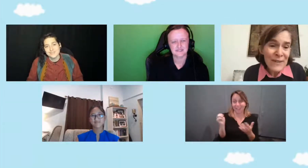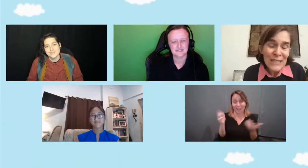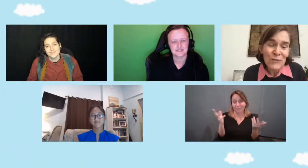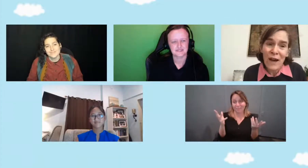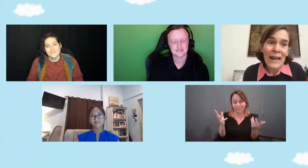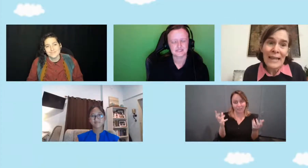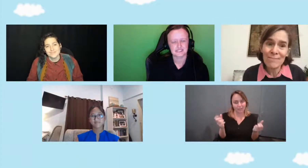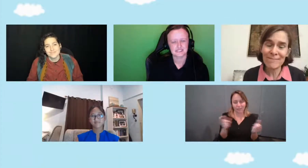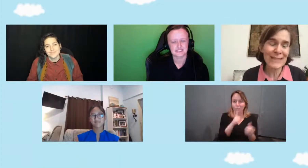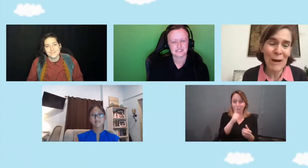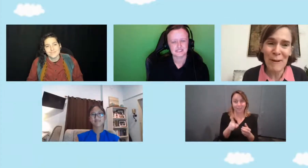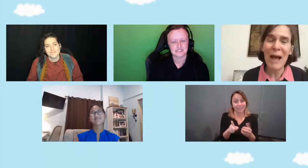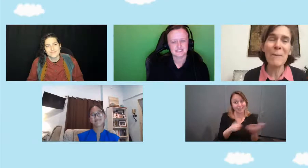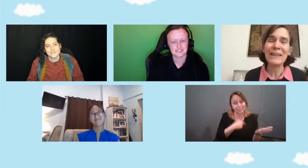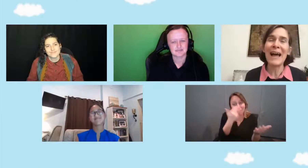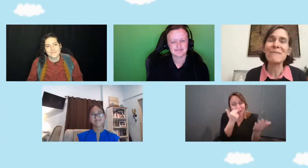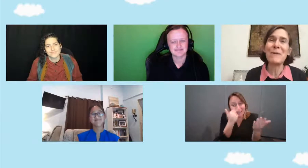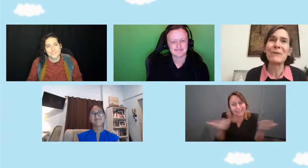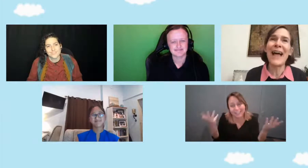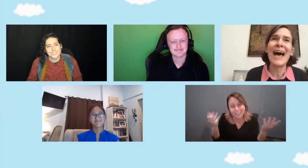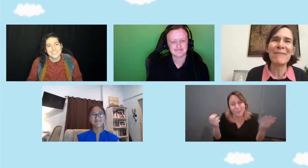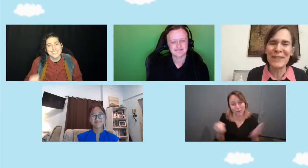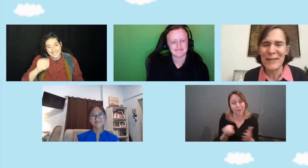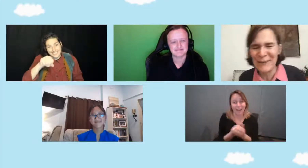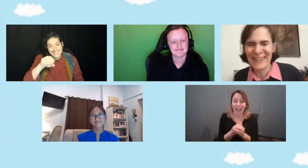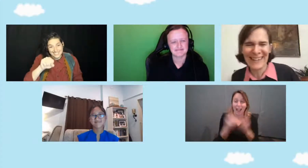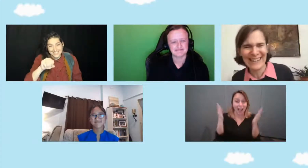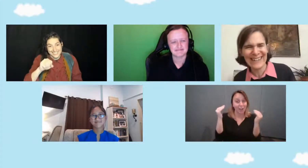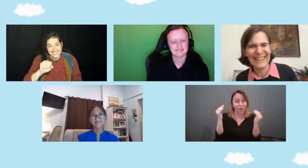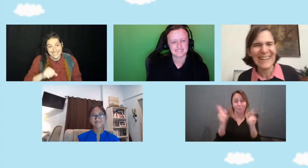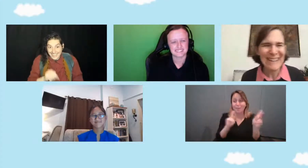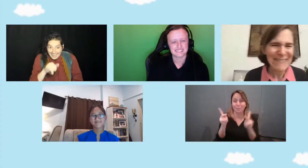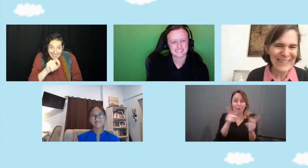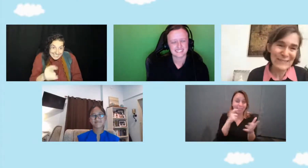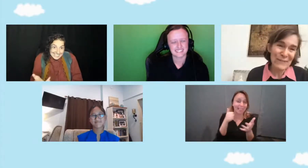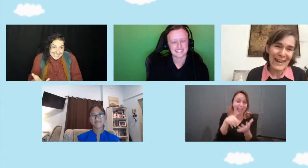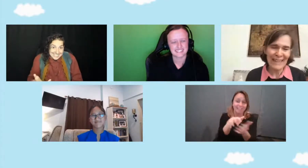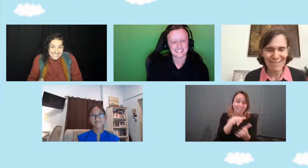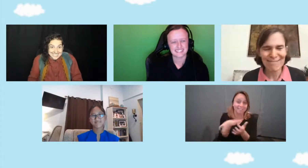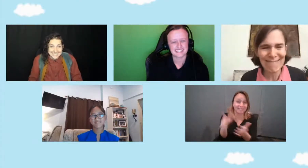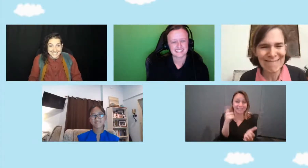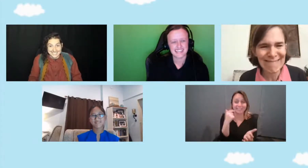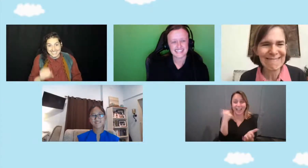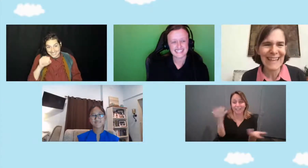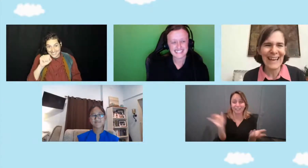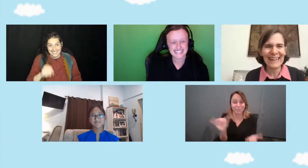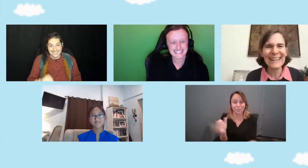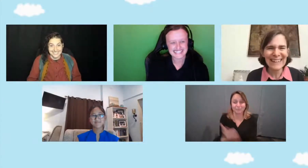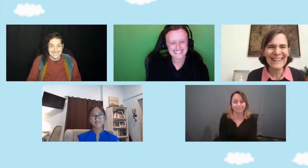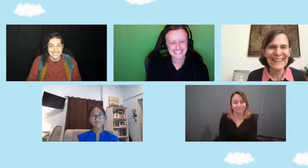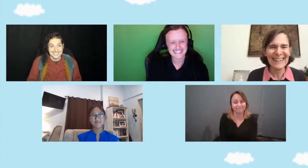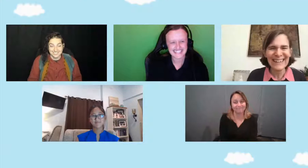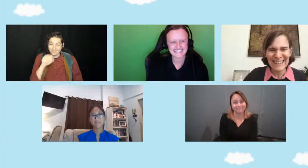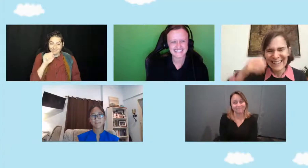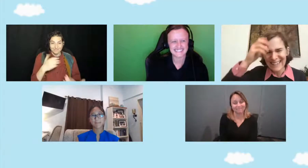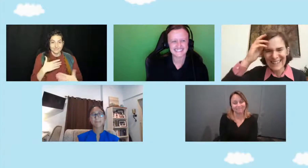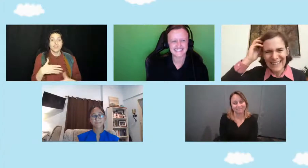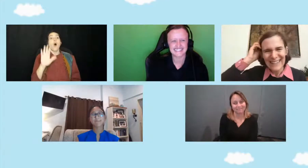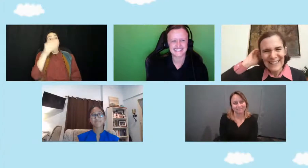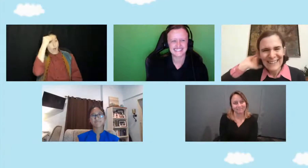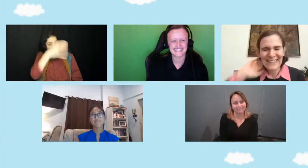a lot of it is funny. So I hope a lot of people laugh too. Because it's funny. Yes, it is. It